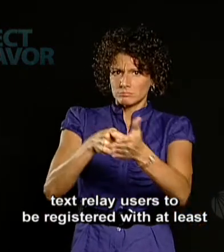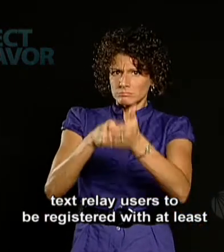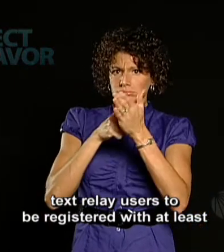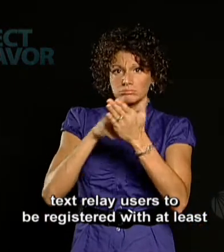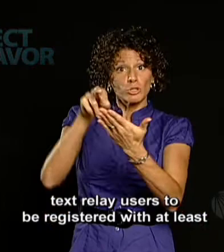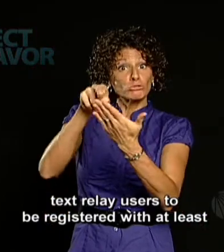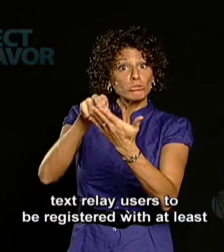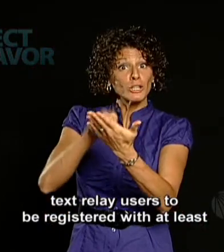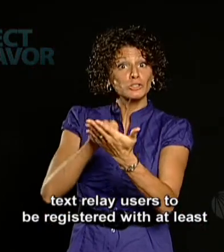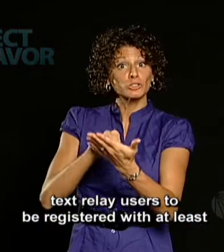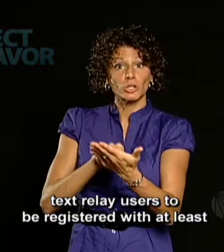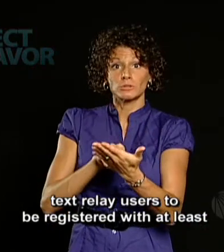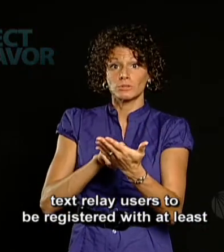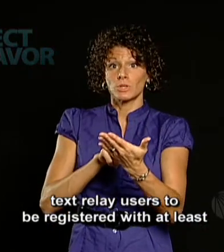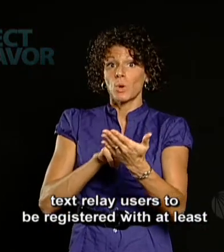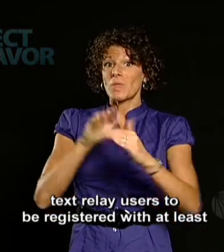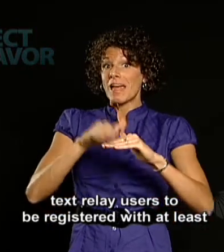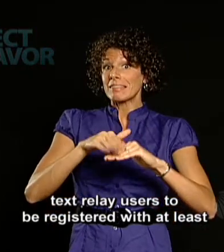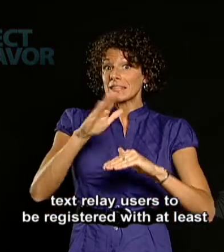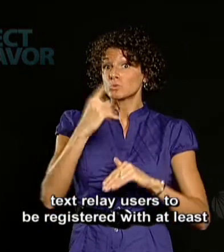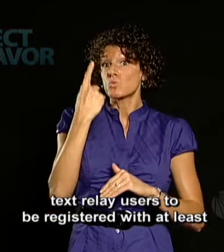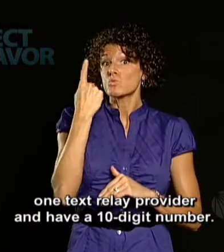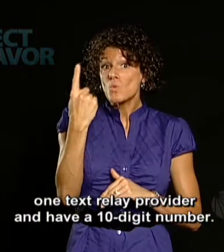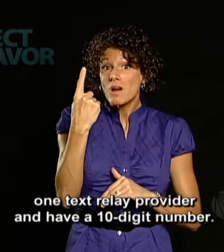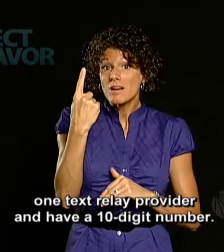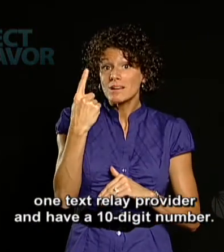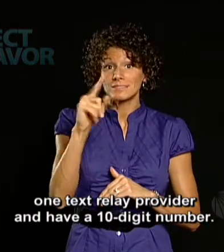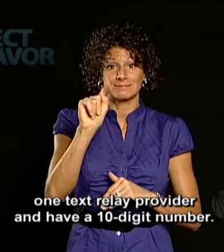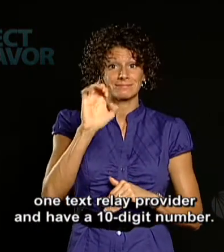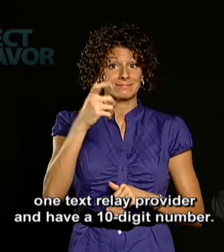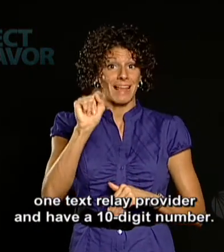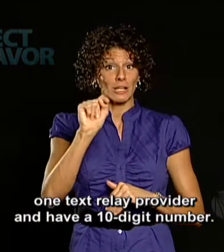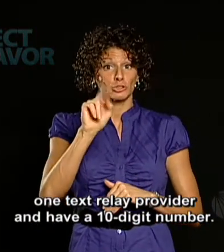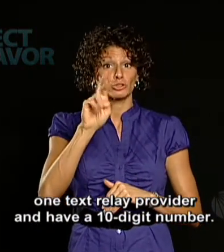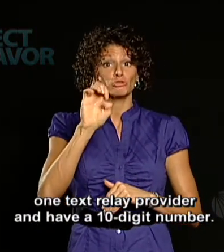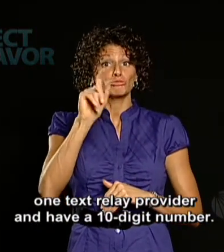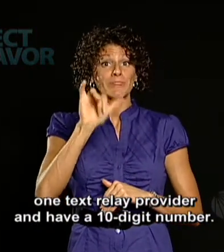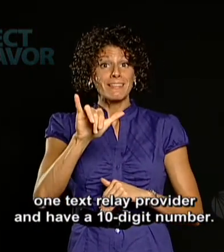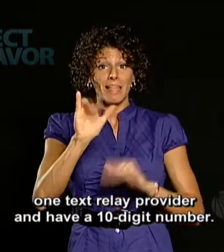least one text relay provider and have a 10-digit number.